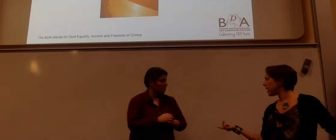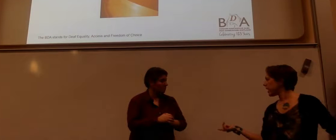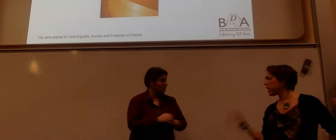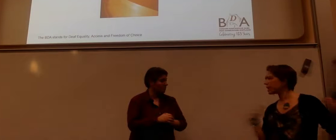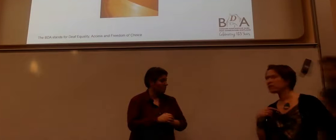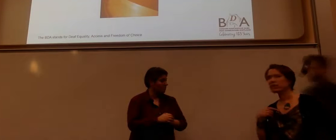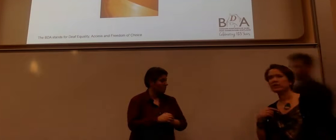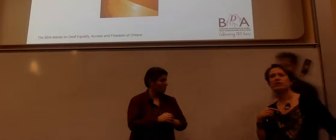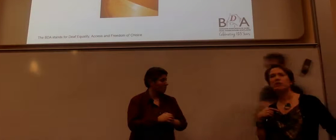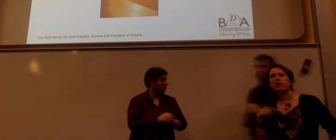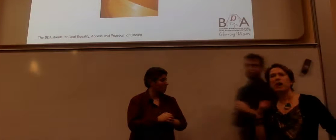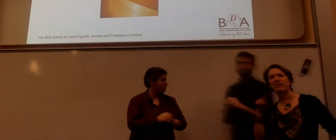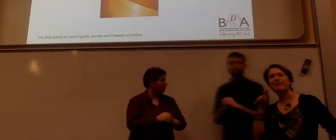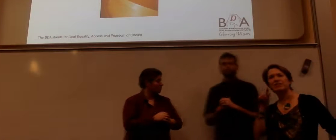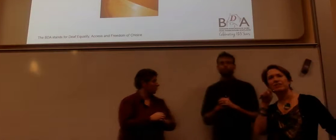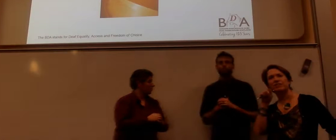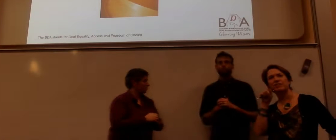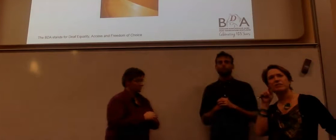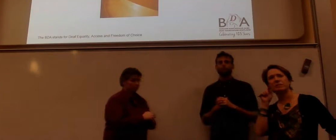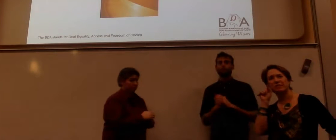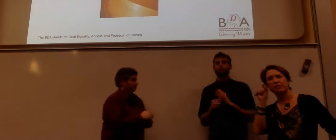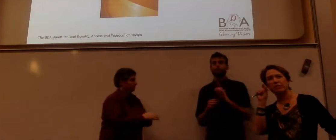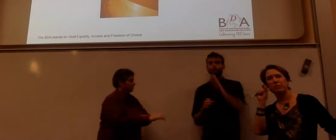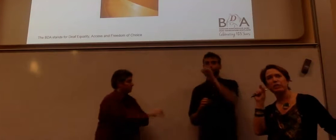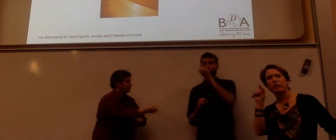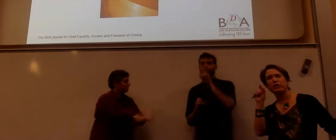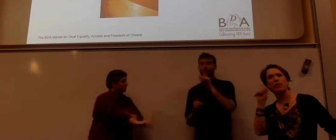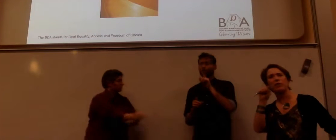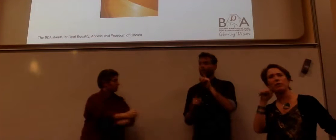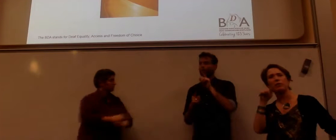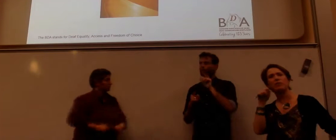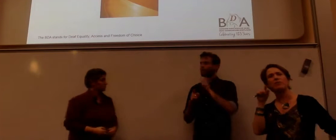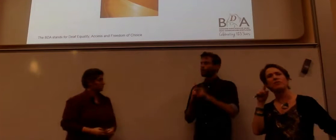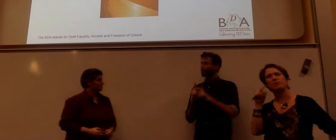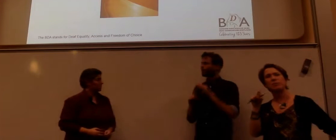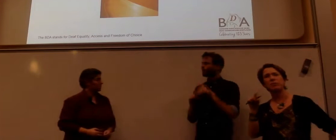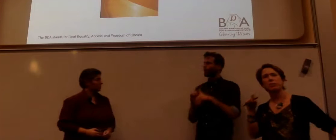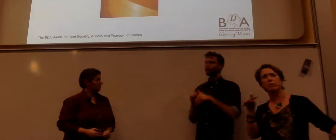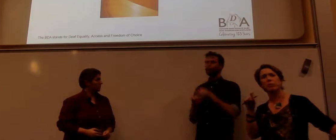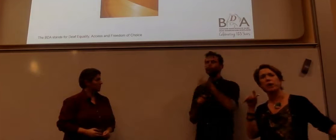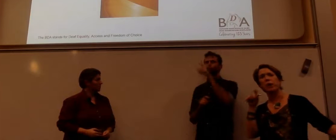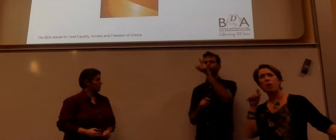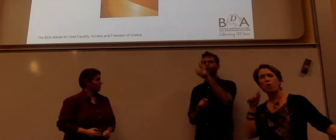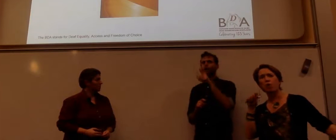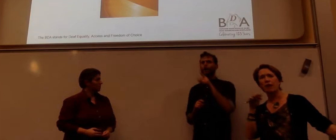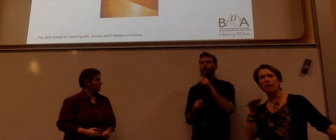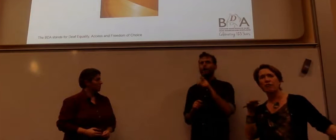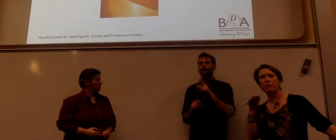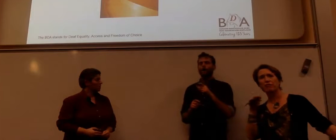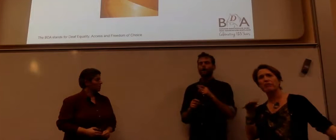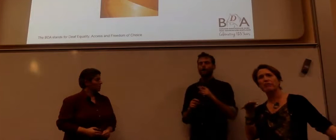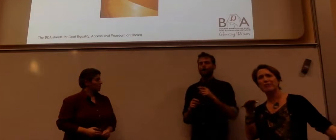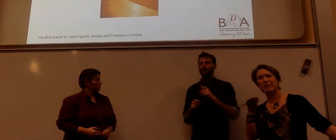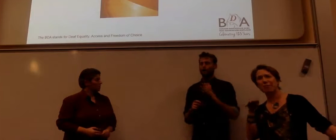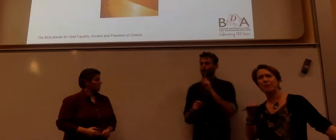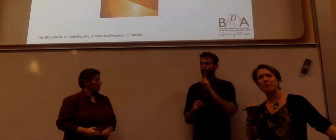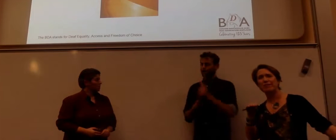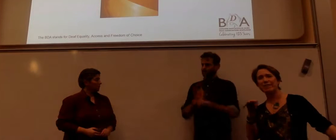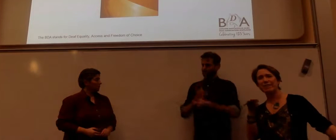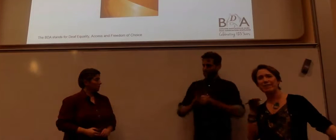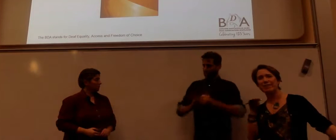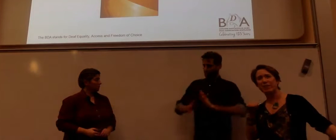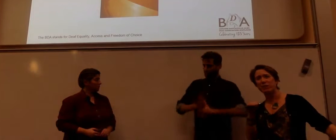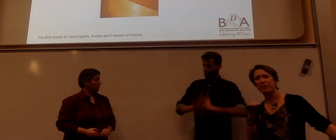forward. I don't actually know the answer to the specific point. I think it's a specific point about what level of proficiency